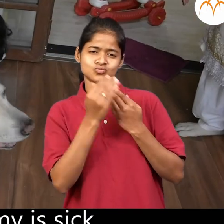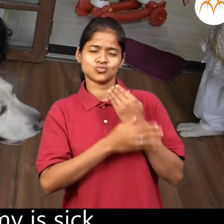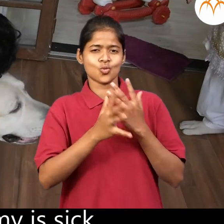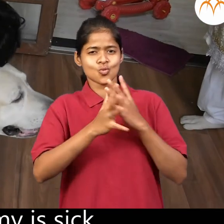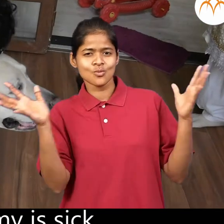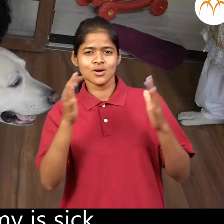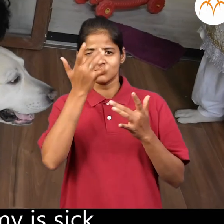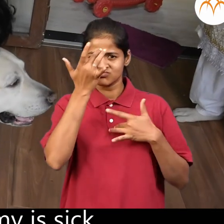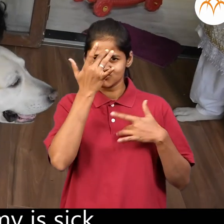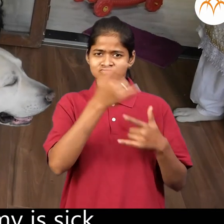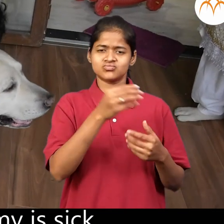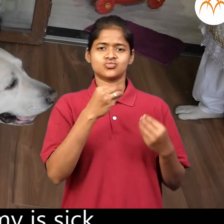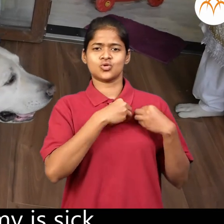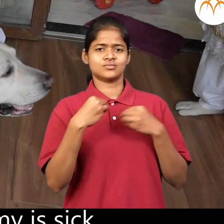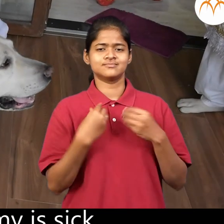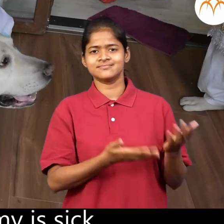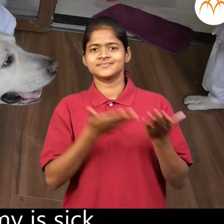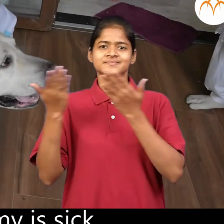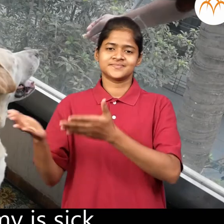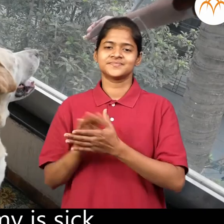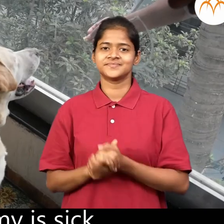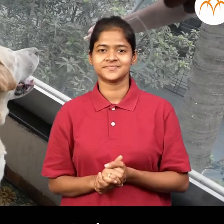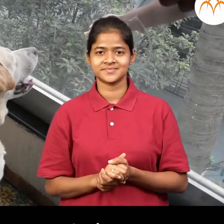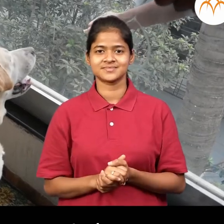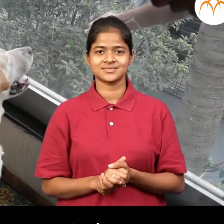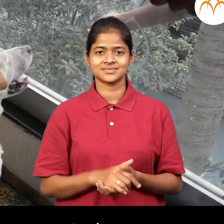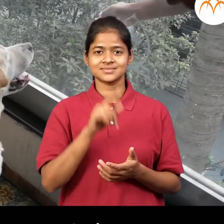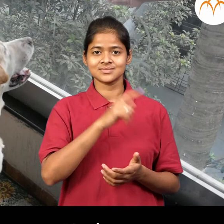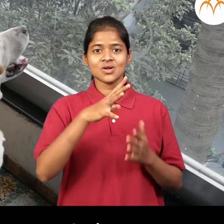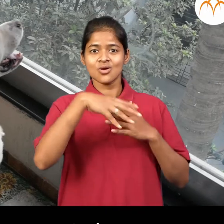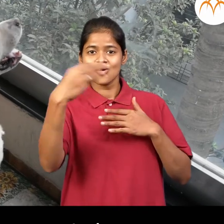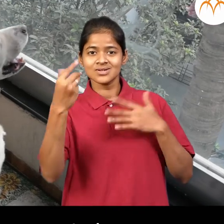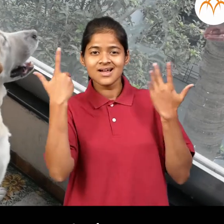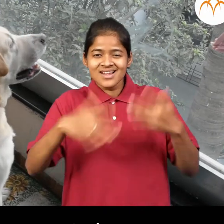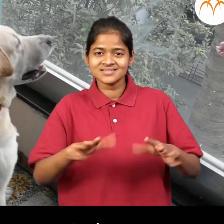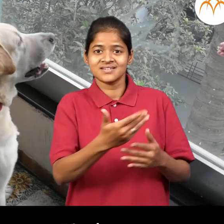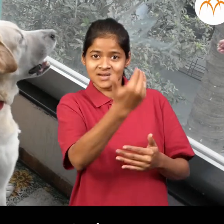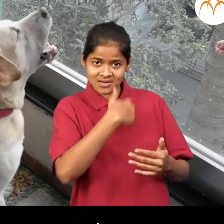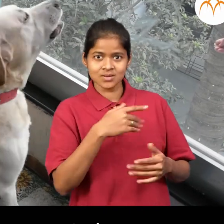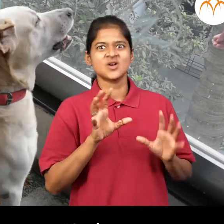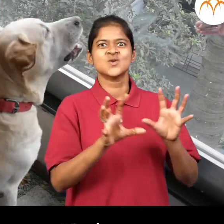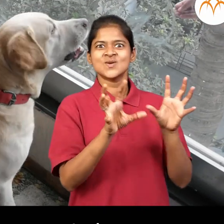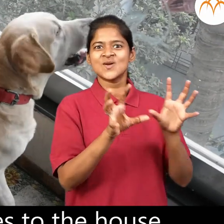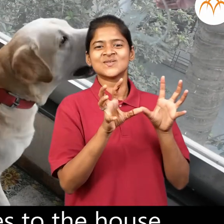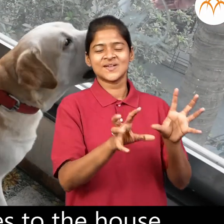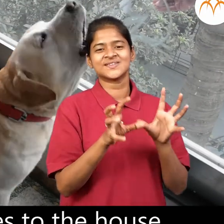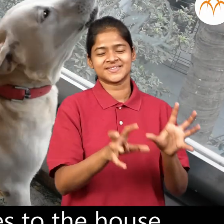is sick, then he takes him to the doctor. Tommy guards Sumit's house. A